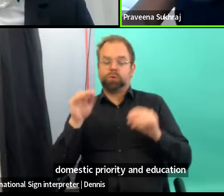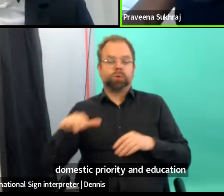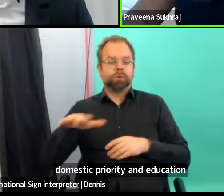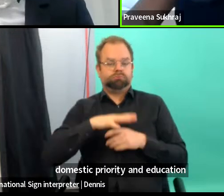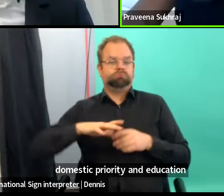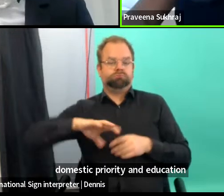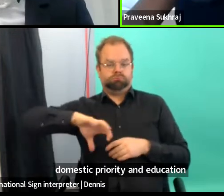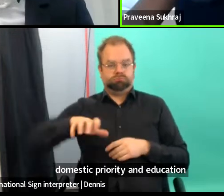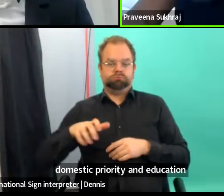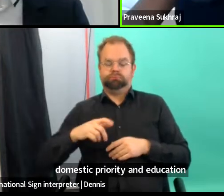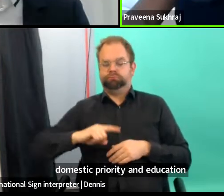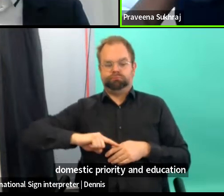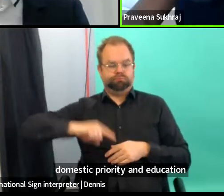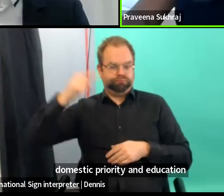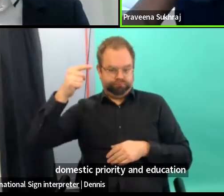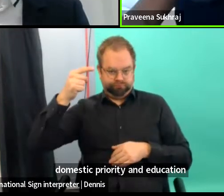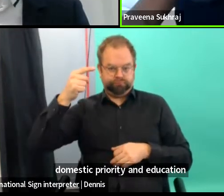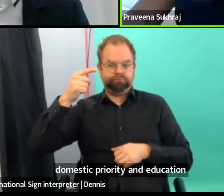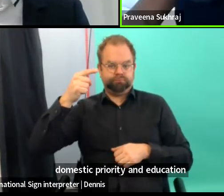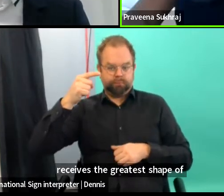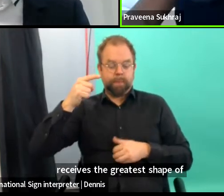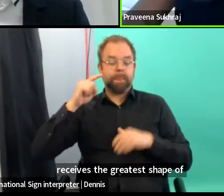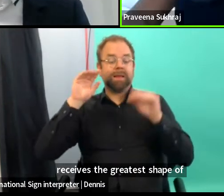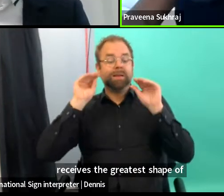of its